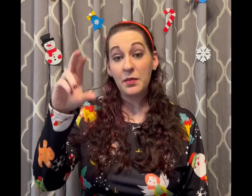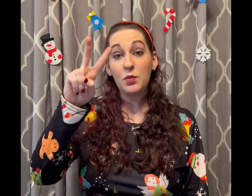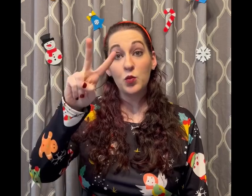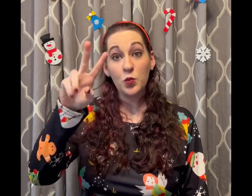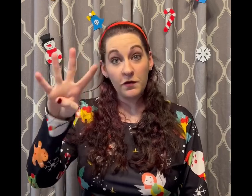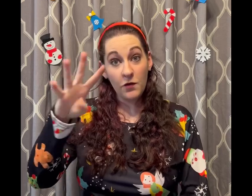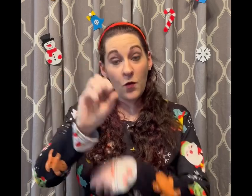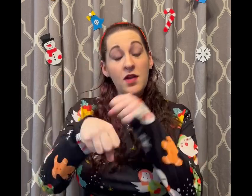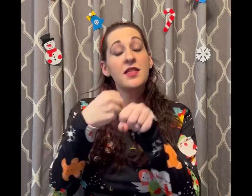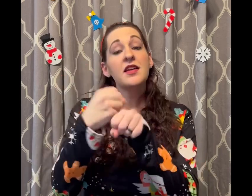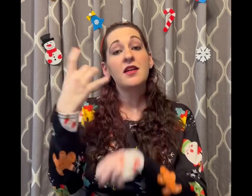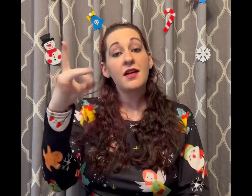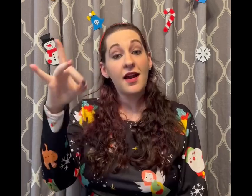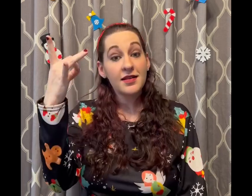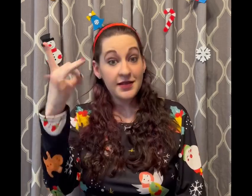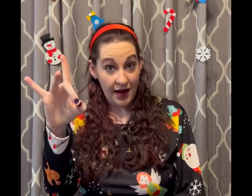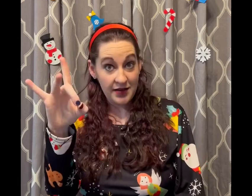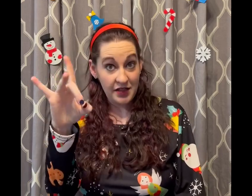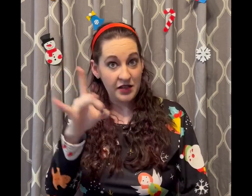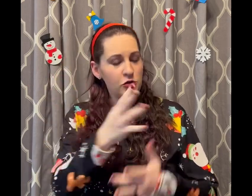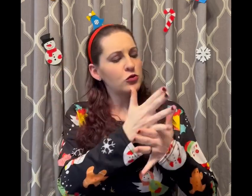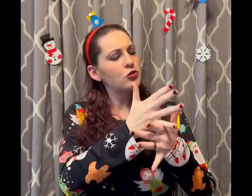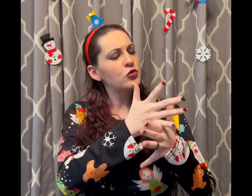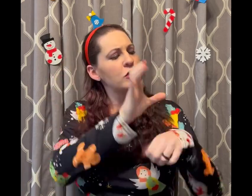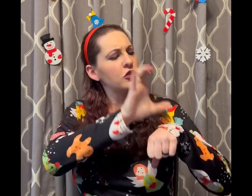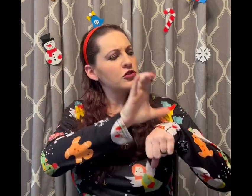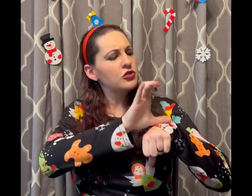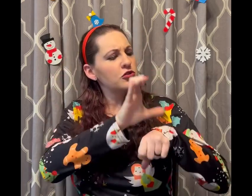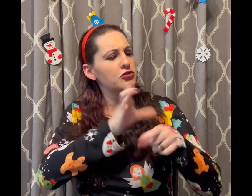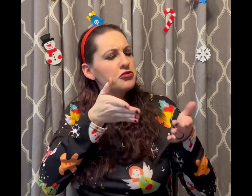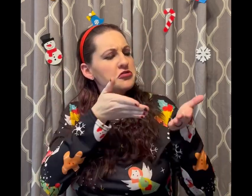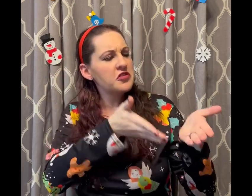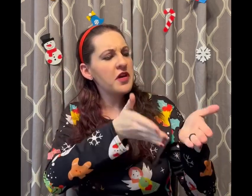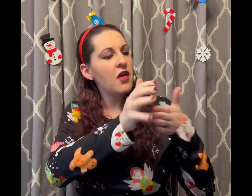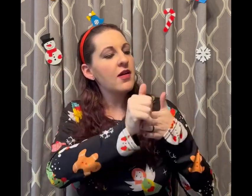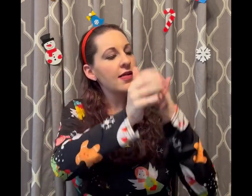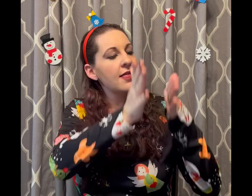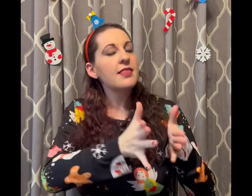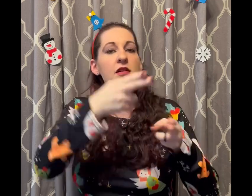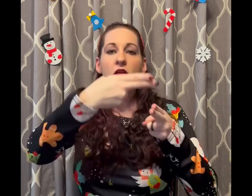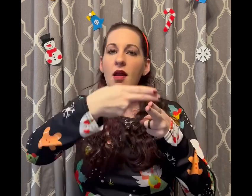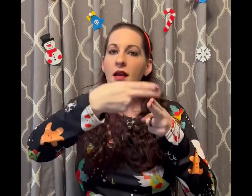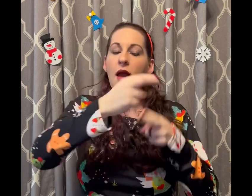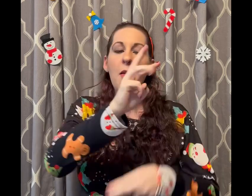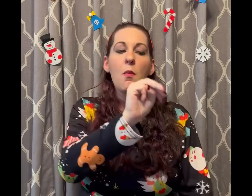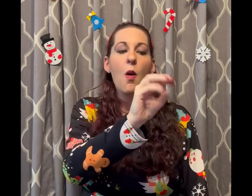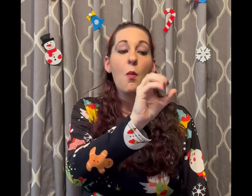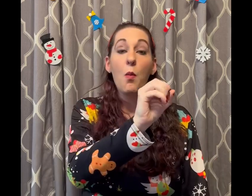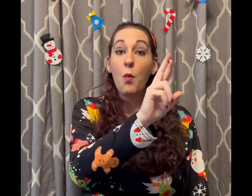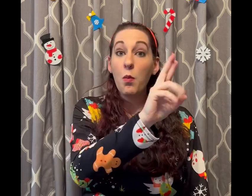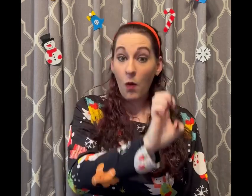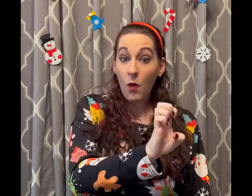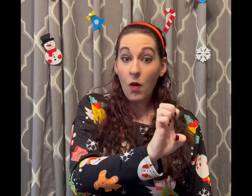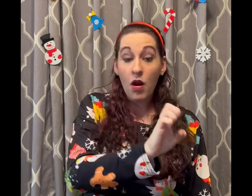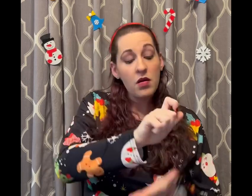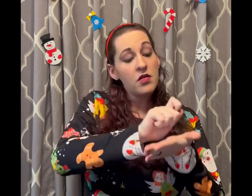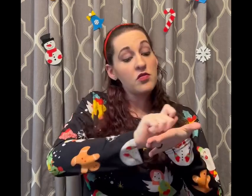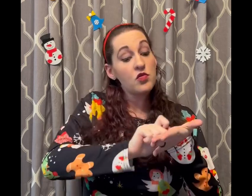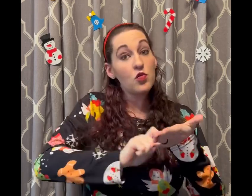On December 24th, 1818, the curate of a parish in Oberndorf, Austria, Joseph Mohr, gave a poem that he